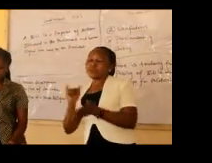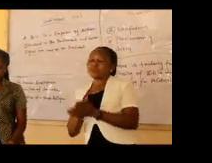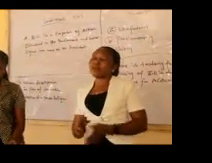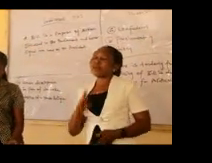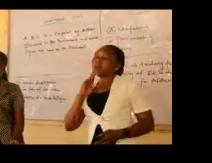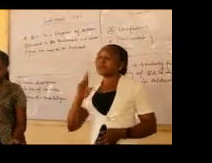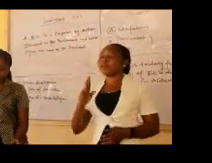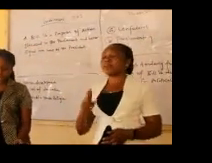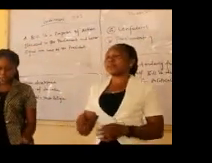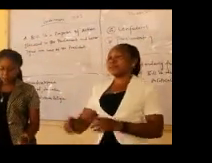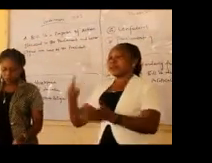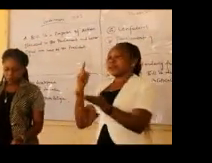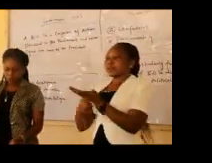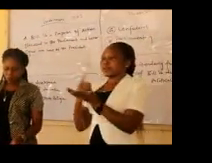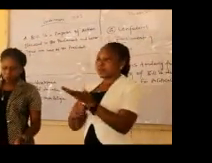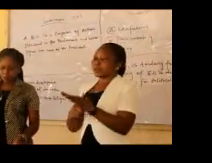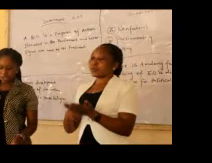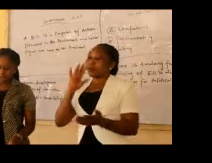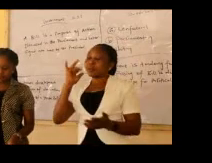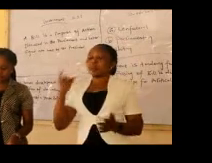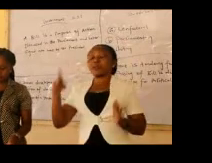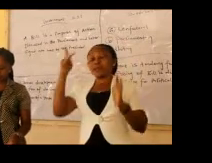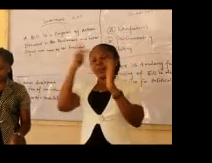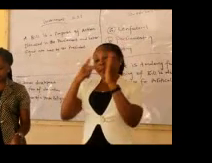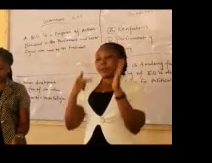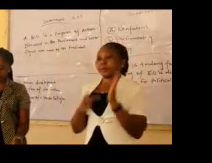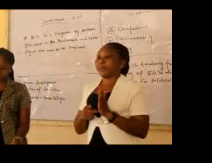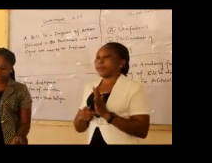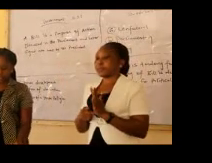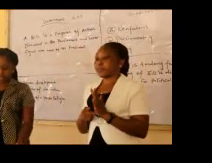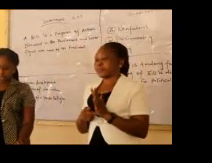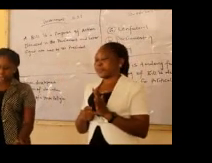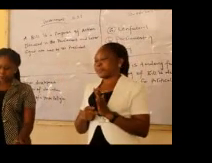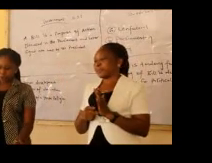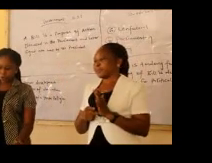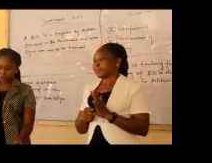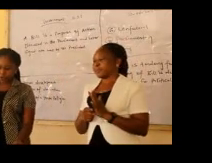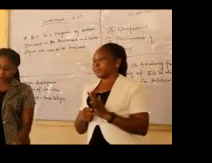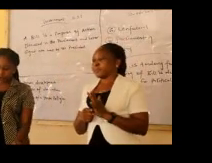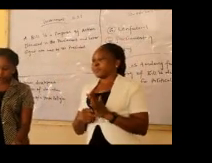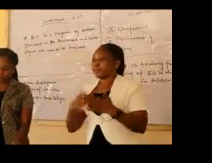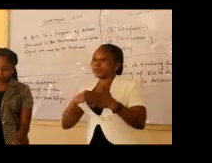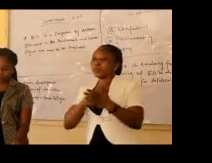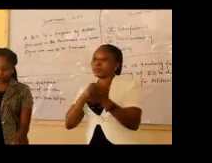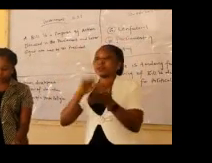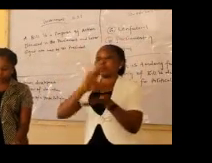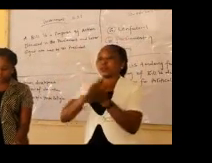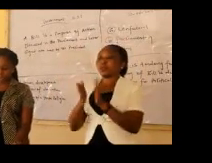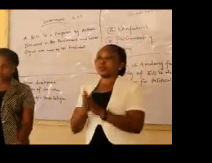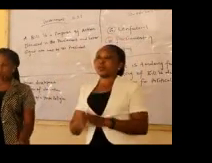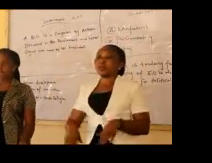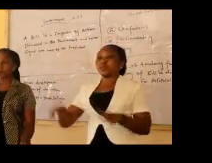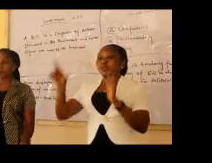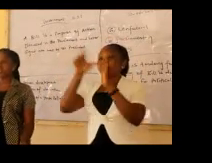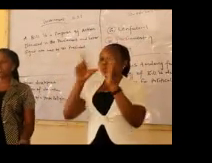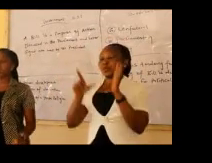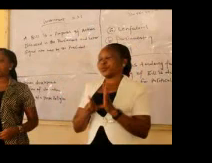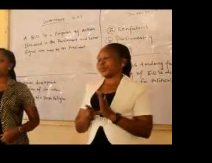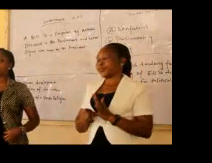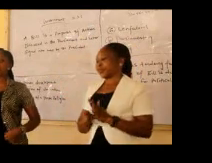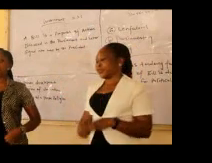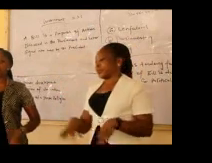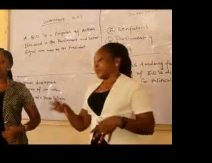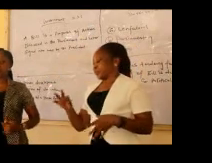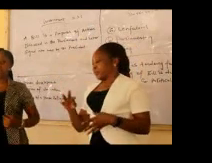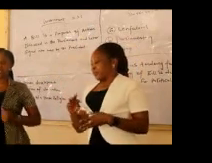they said we should outline 5 processes a bill becomes a law in a